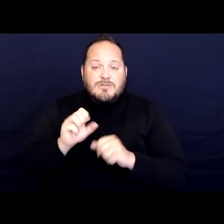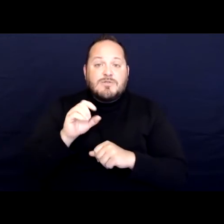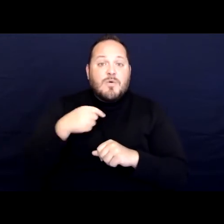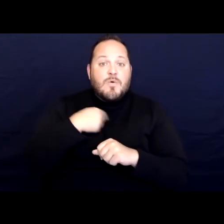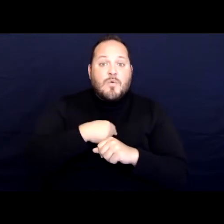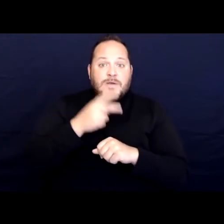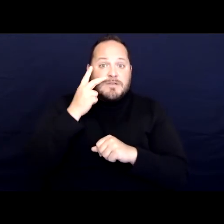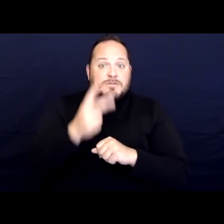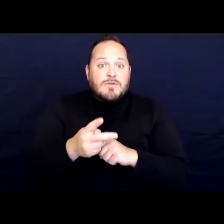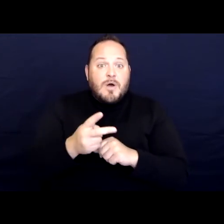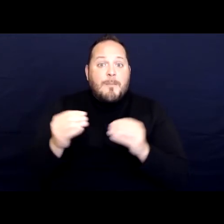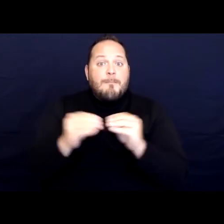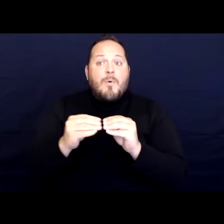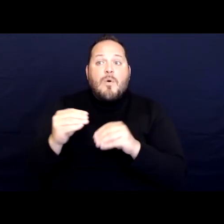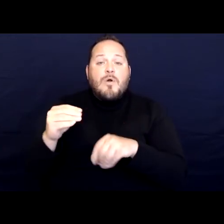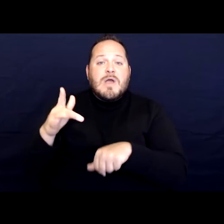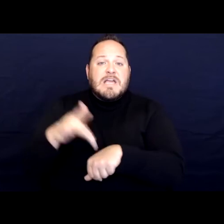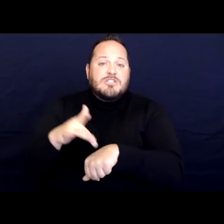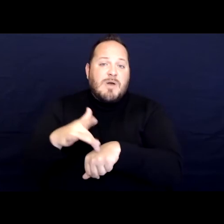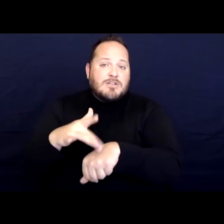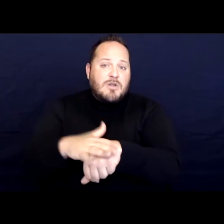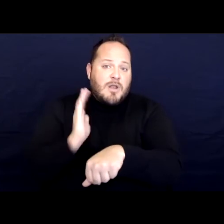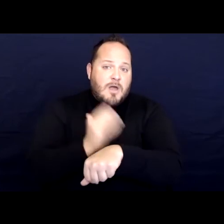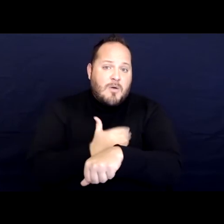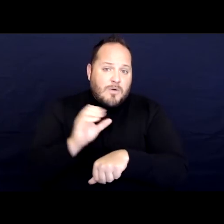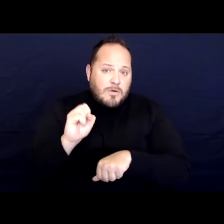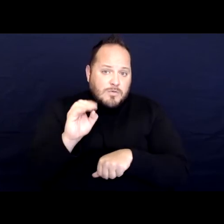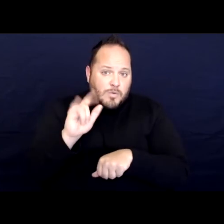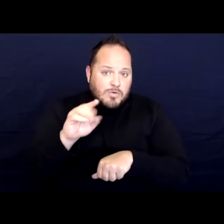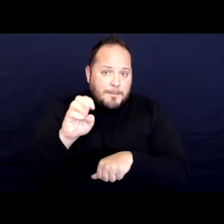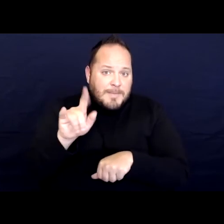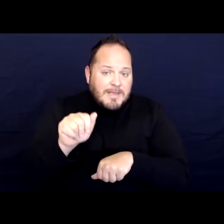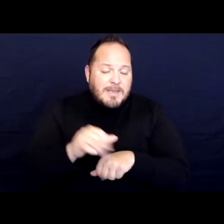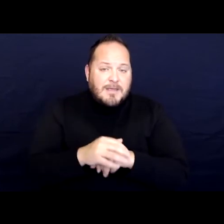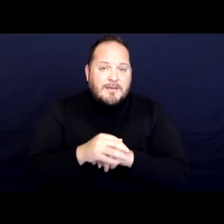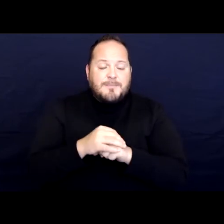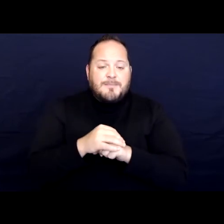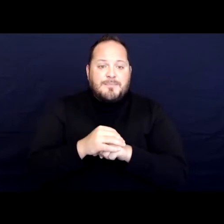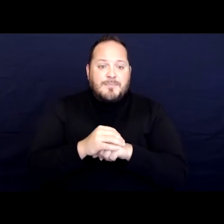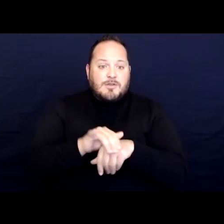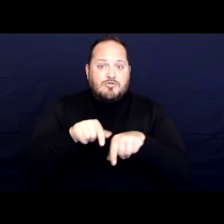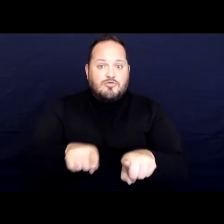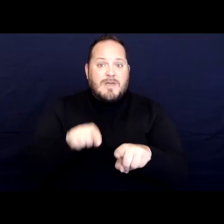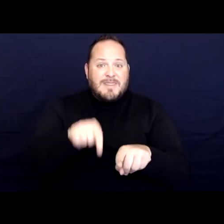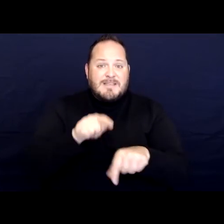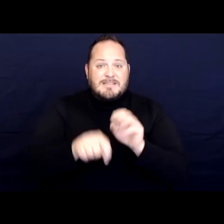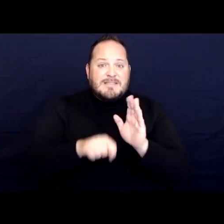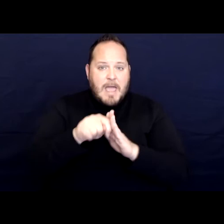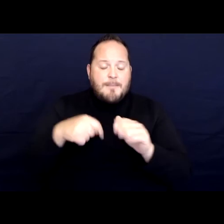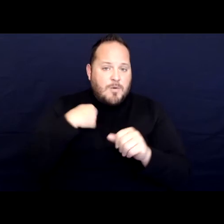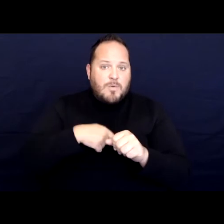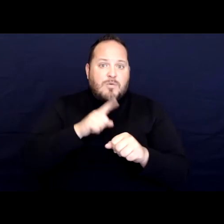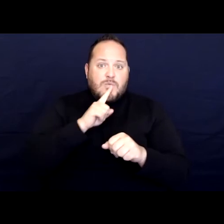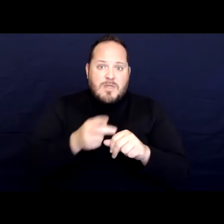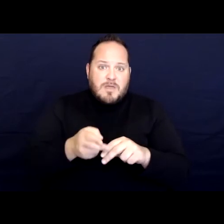a lot more interaction. We during this time too, we'd very much upped our social media messaging. We